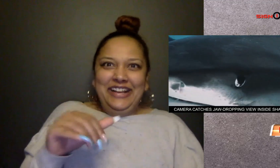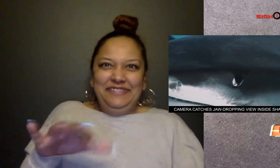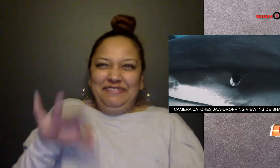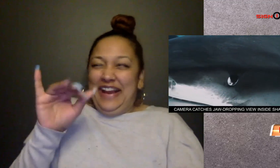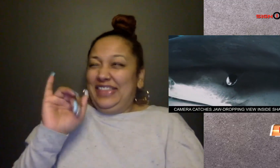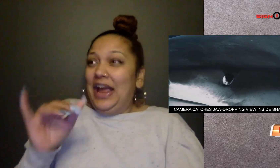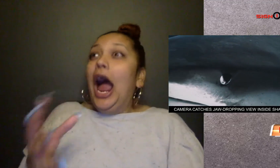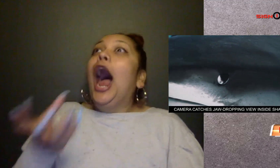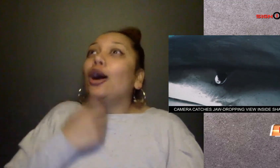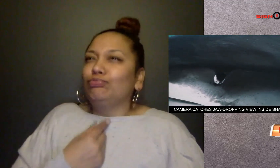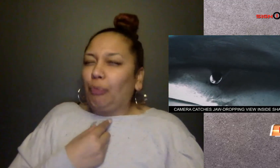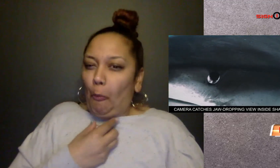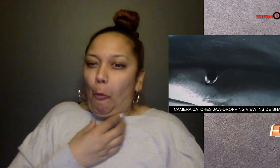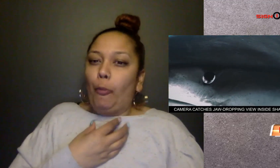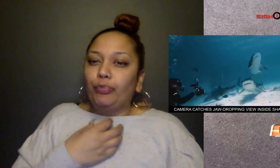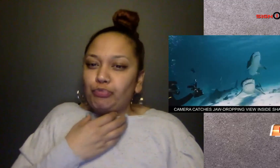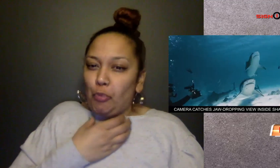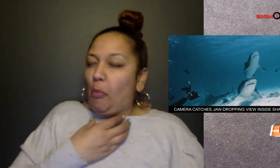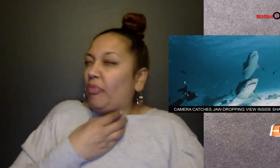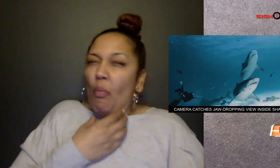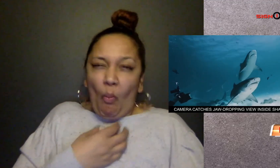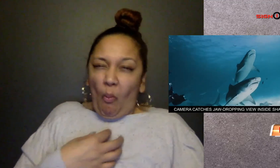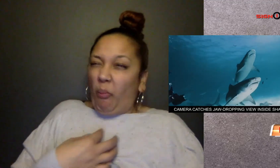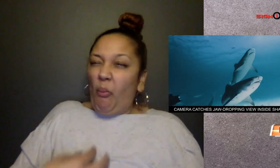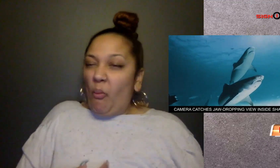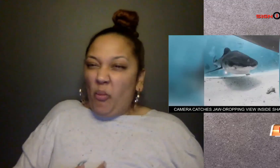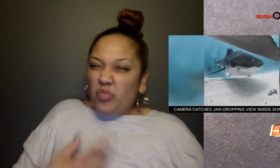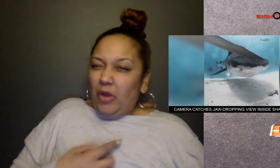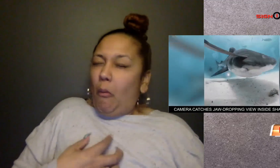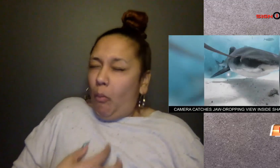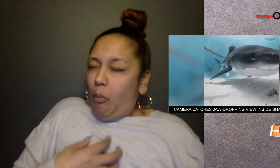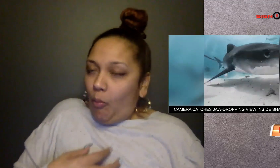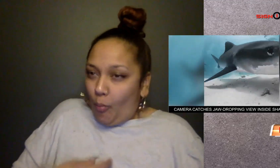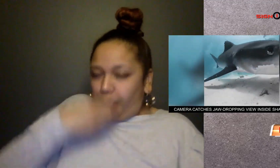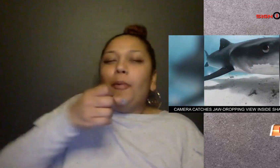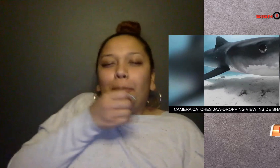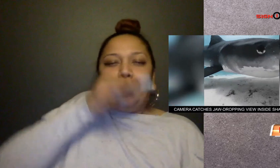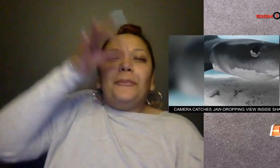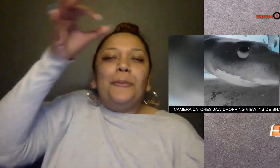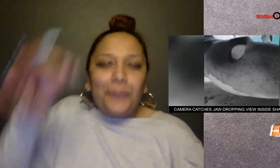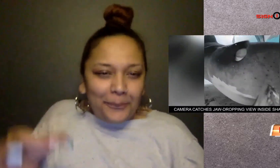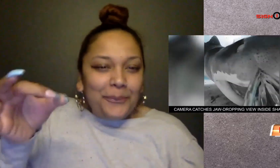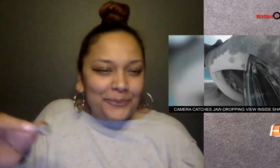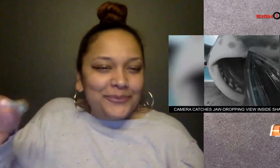the shark didn't find the camera tasty and spit it out